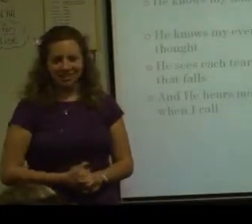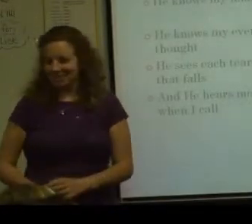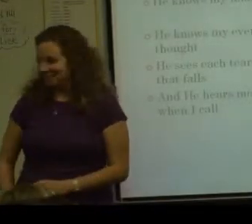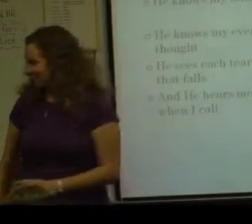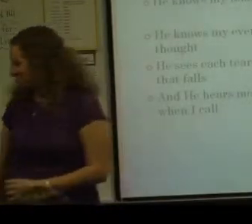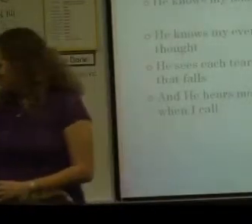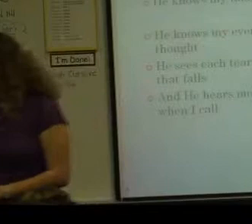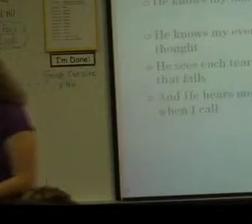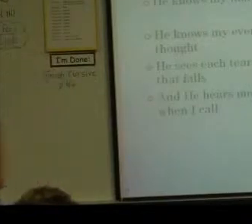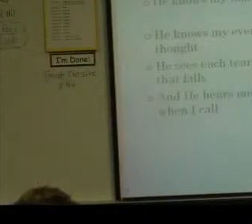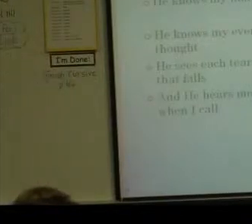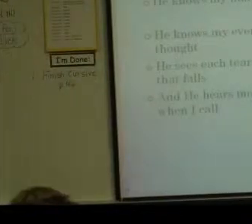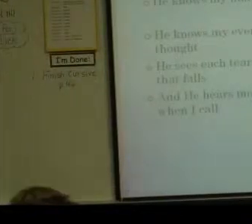minutes,